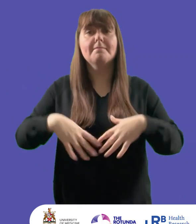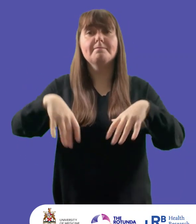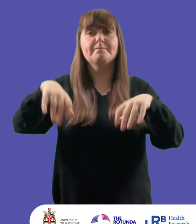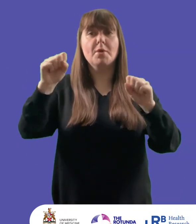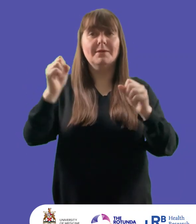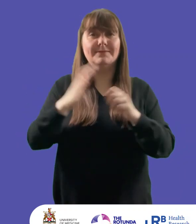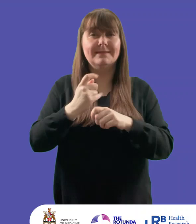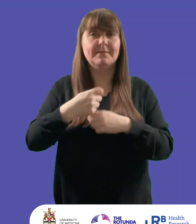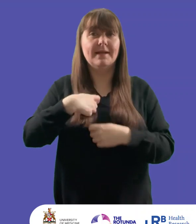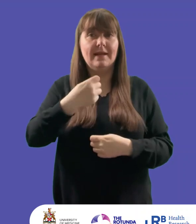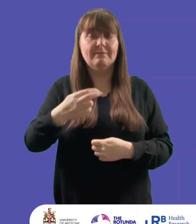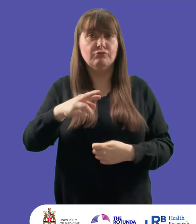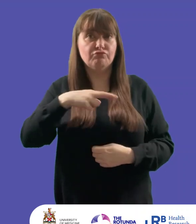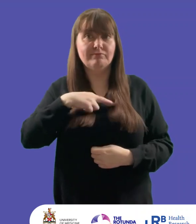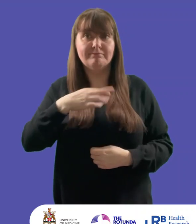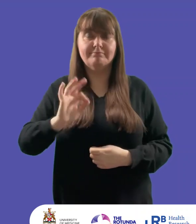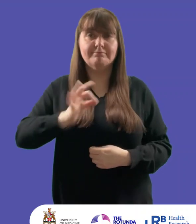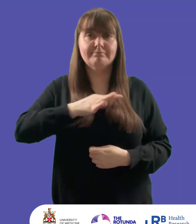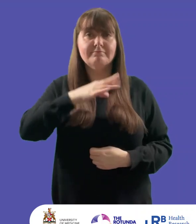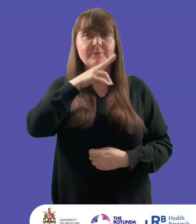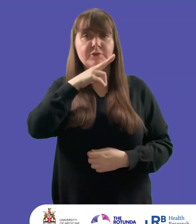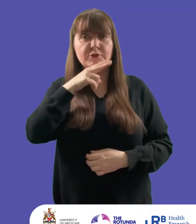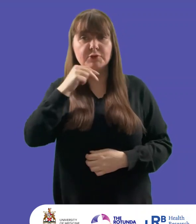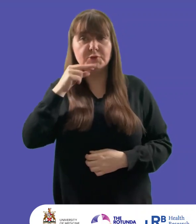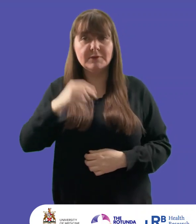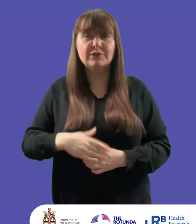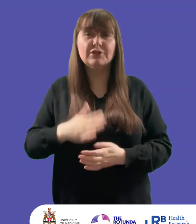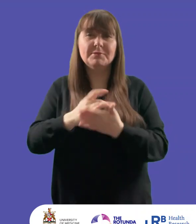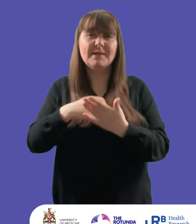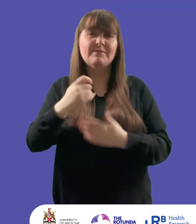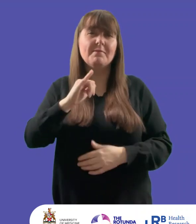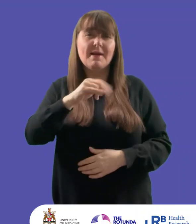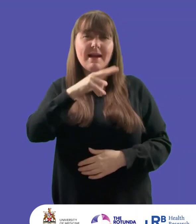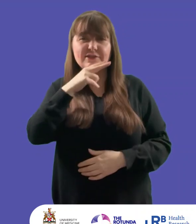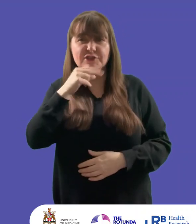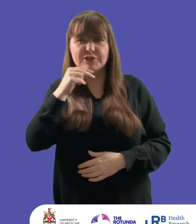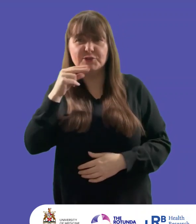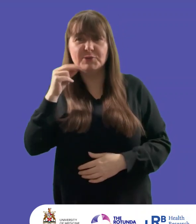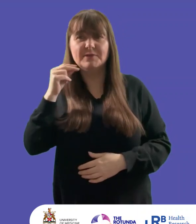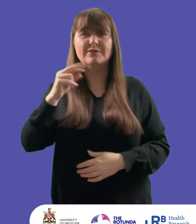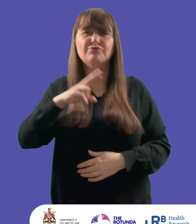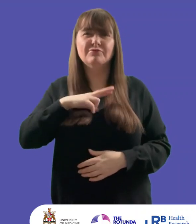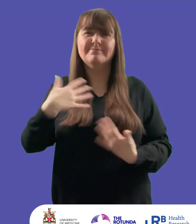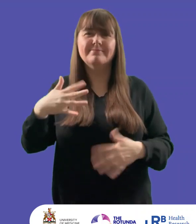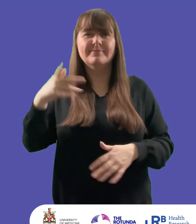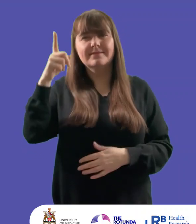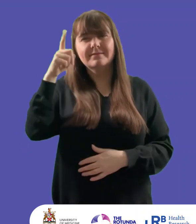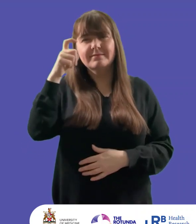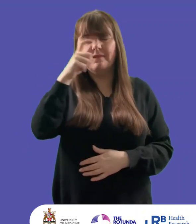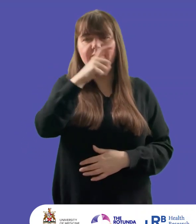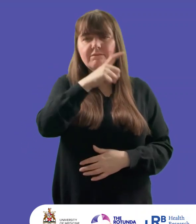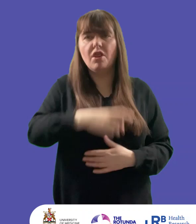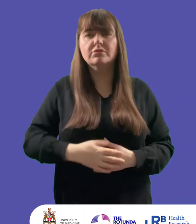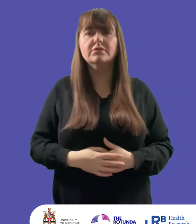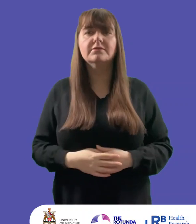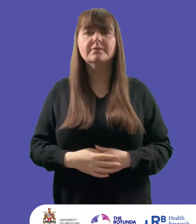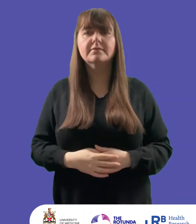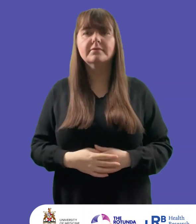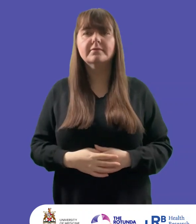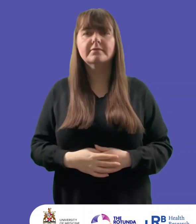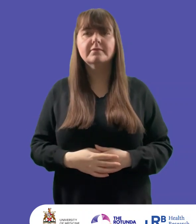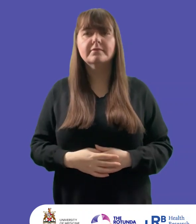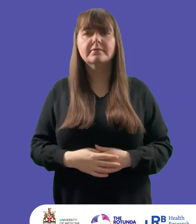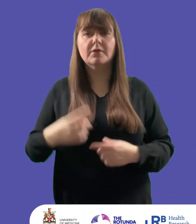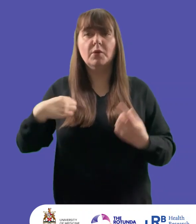Most of the time I give some really good news. Sometimes I give some bad news, which can be very, very difficult. So